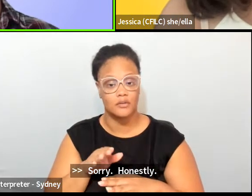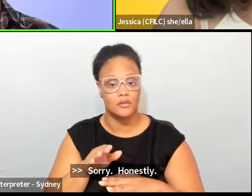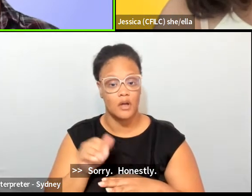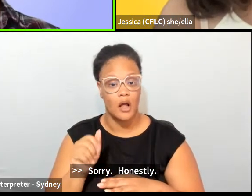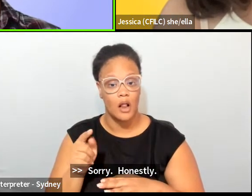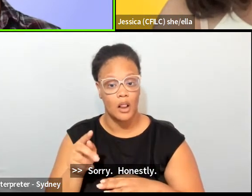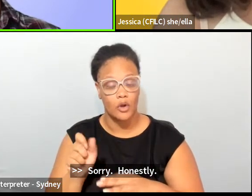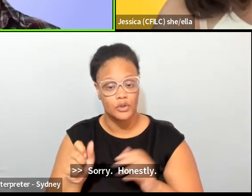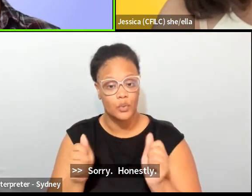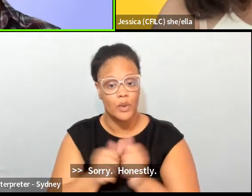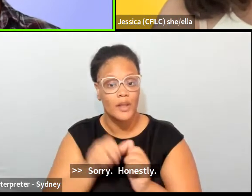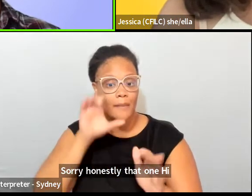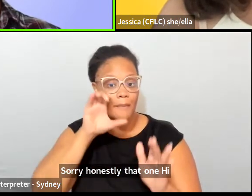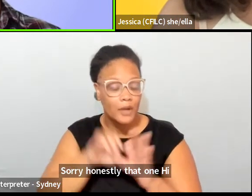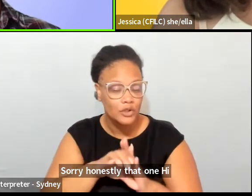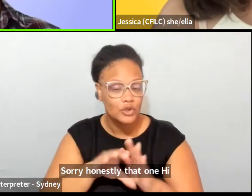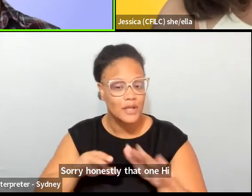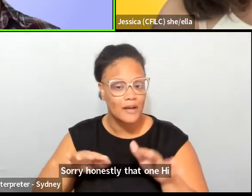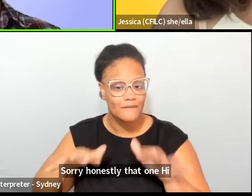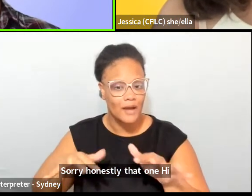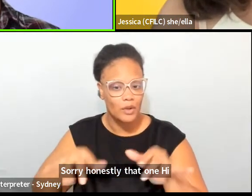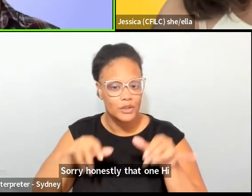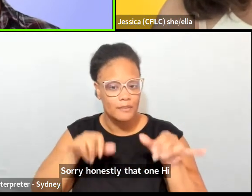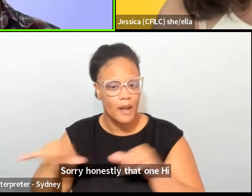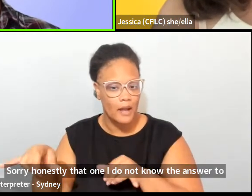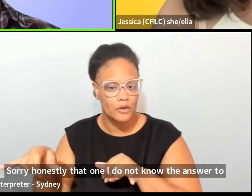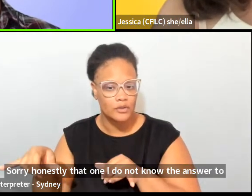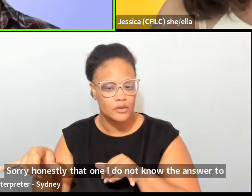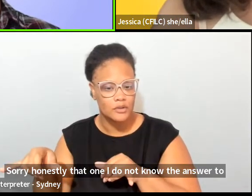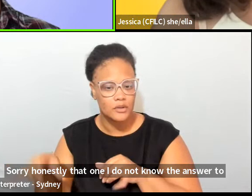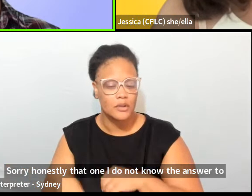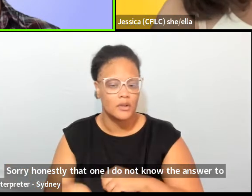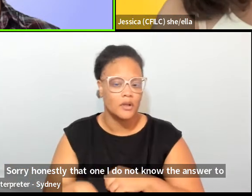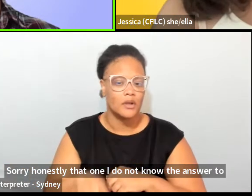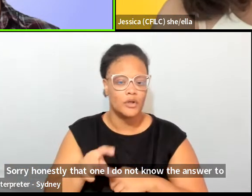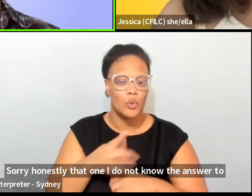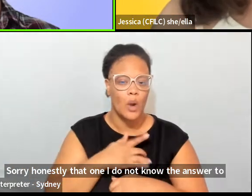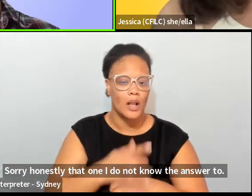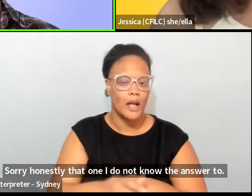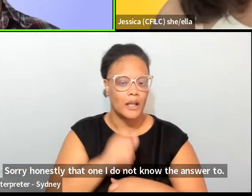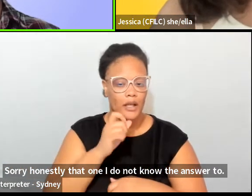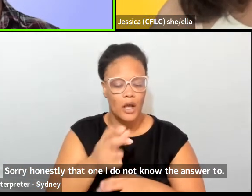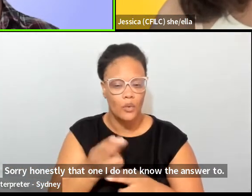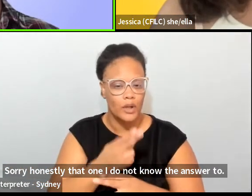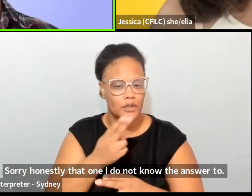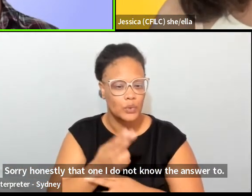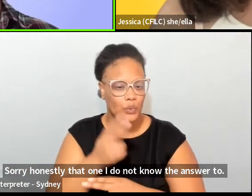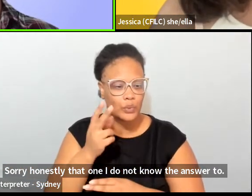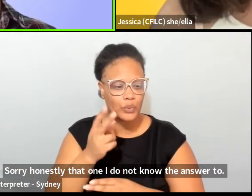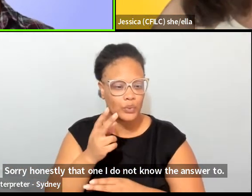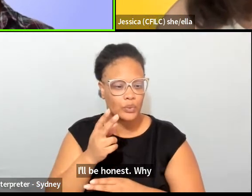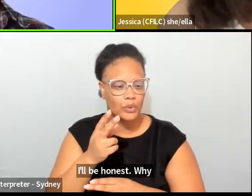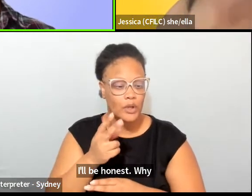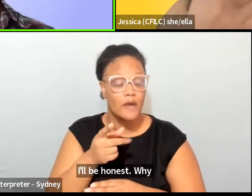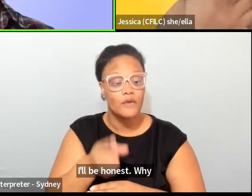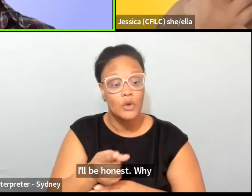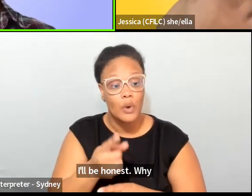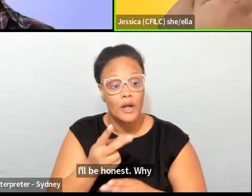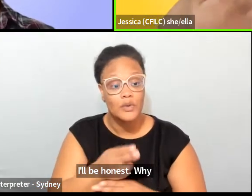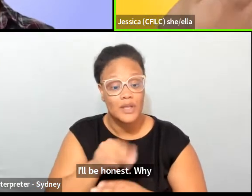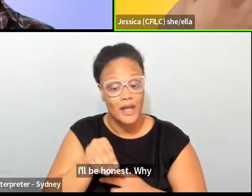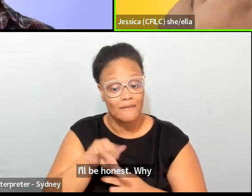patterns? If you are using notifications to advise of sounds, you are likely not going to hear the ringtone.